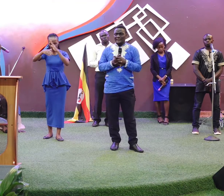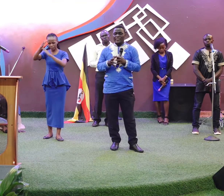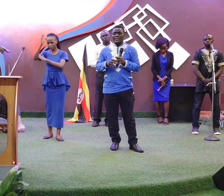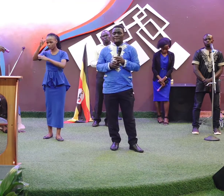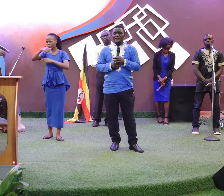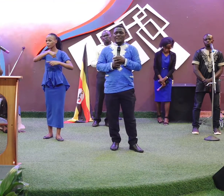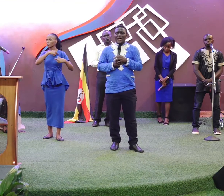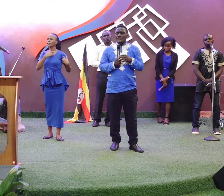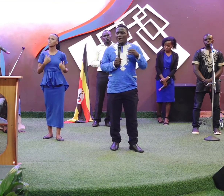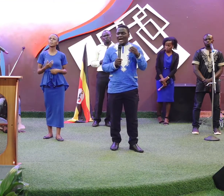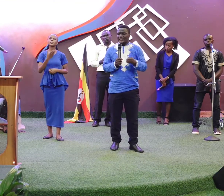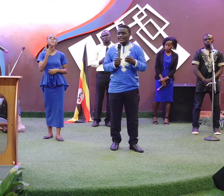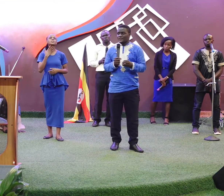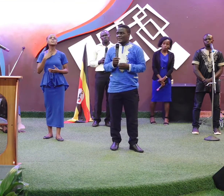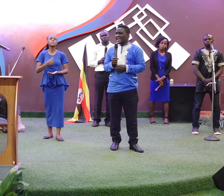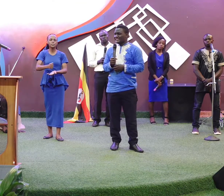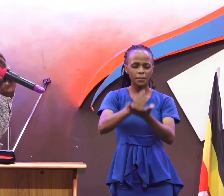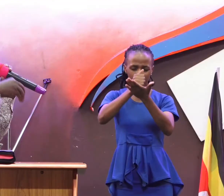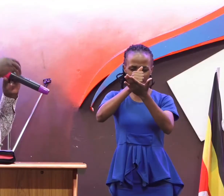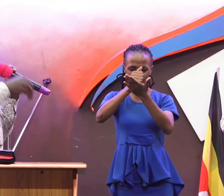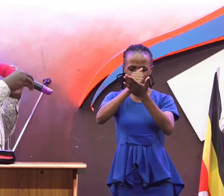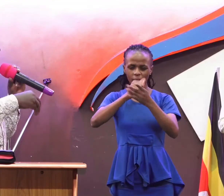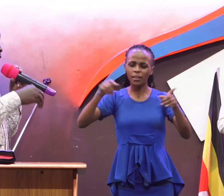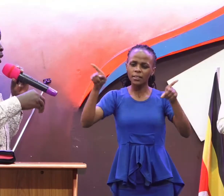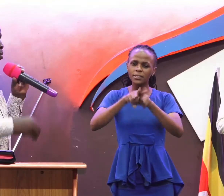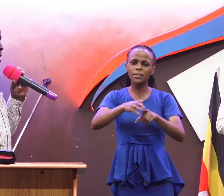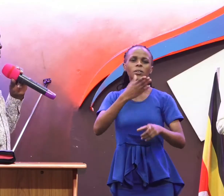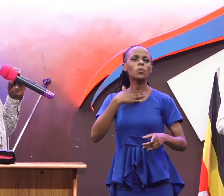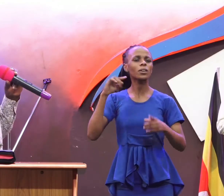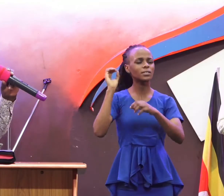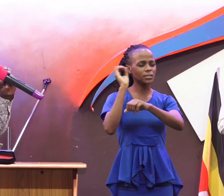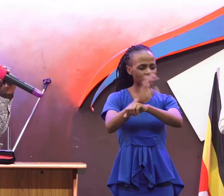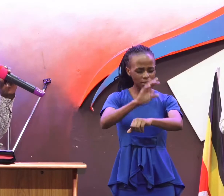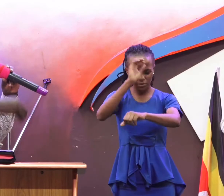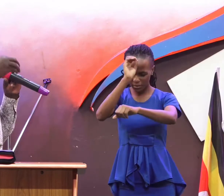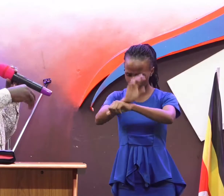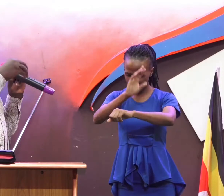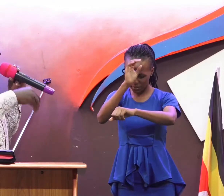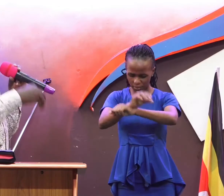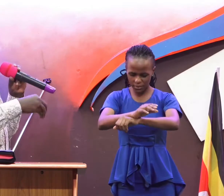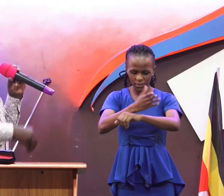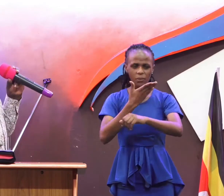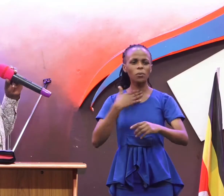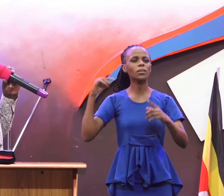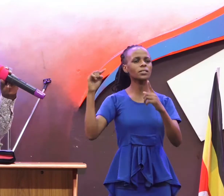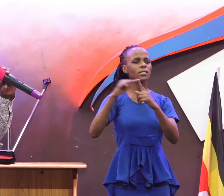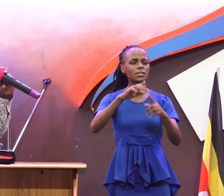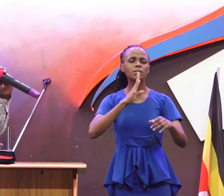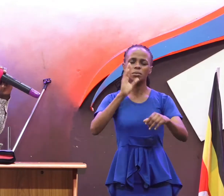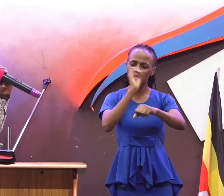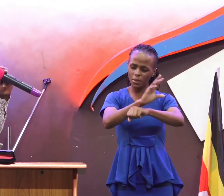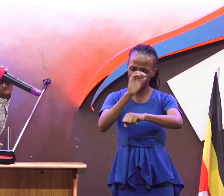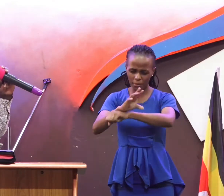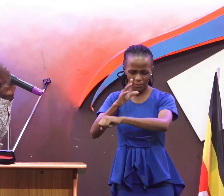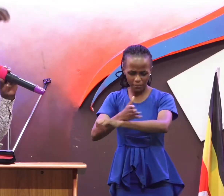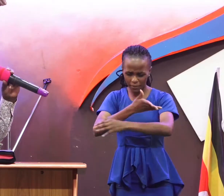gwe gwagala okulerebwa. And your heart loves to be nurtured. Gwochayagala okulenyezebwa. And you love to be condemned. Gwochayagala okugambibwa. And you love